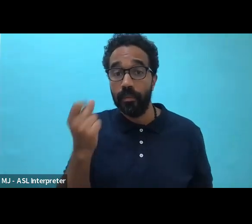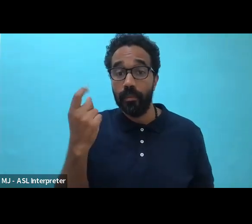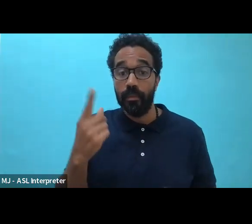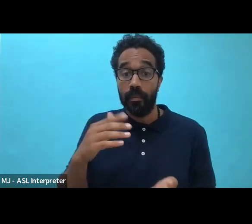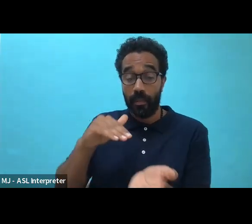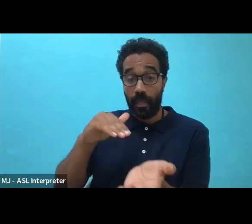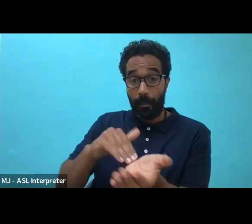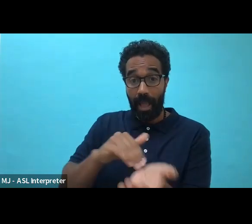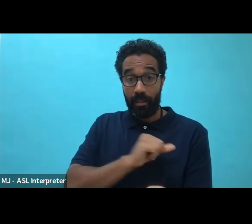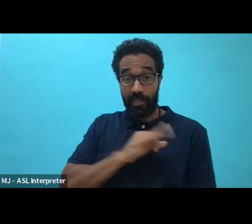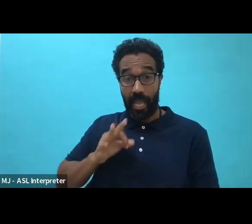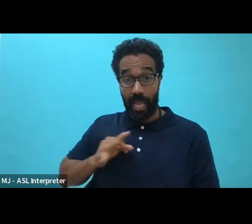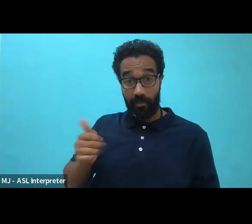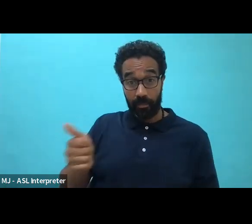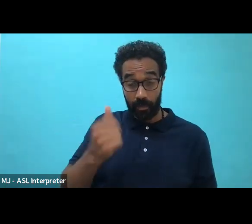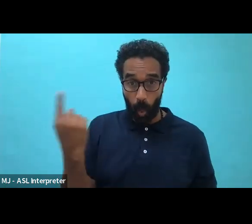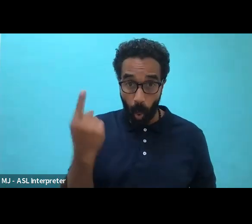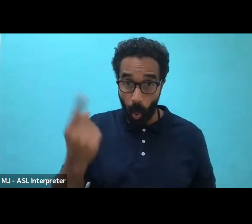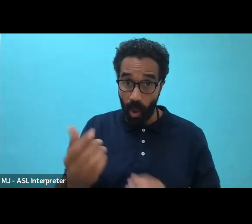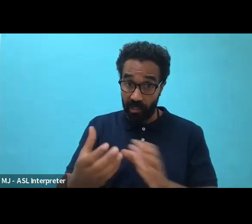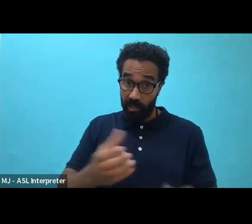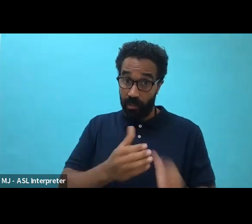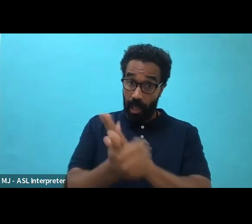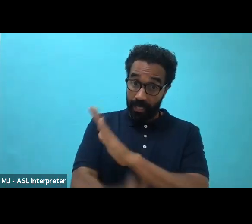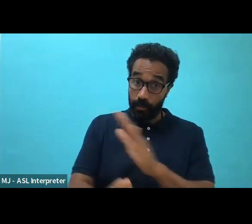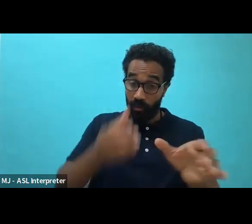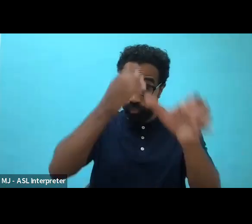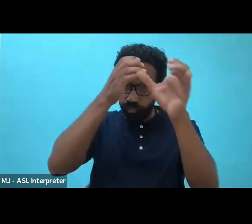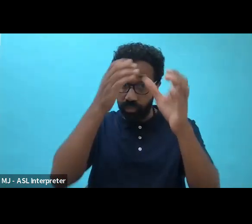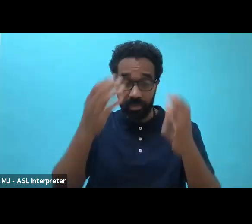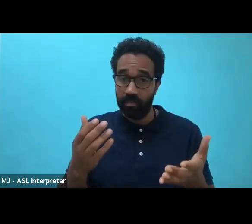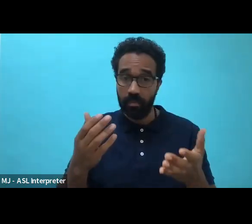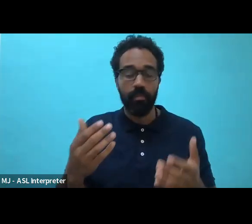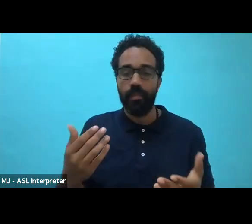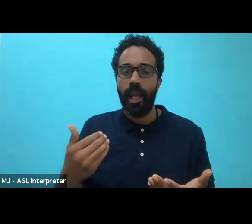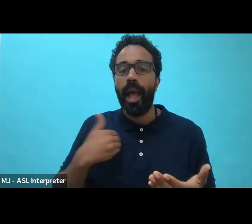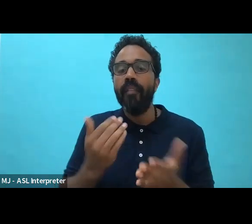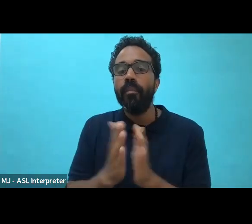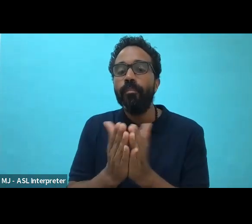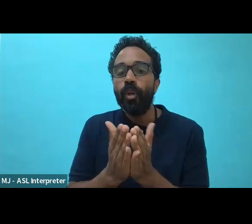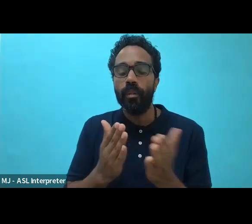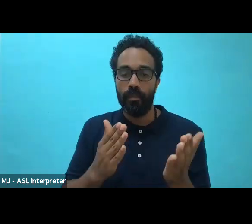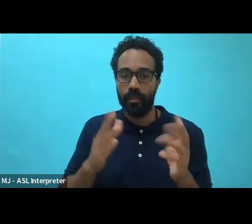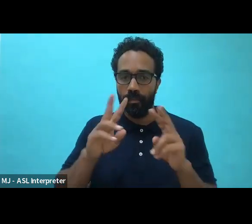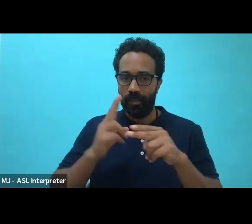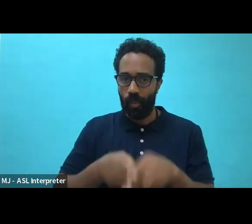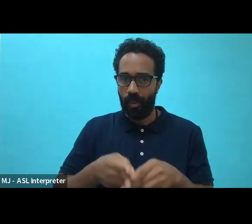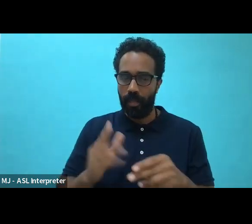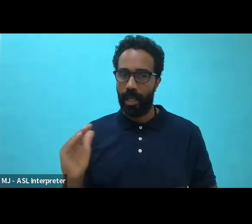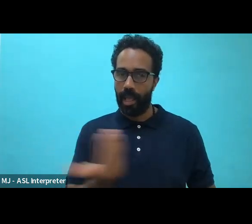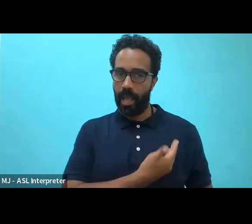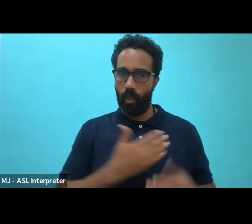always the experts. And I remember reading a book back then called Our Bodies Ourselves, which really explained a lot